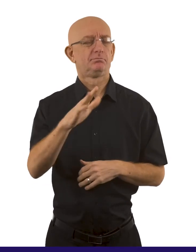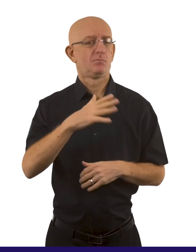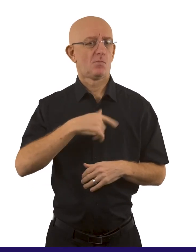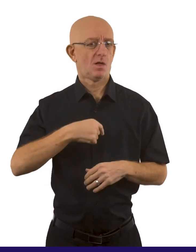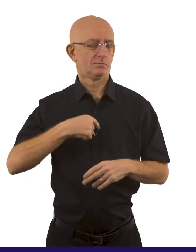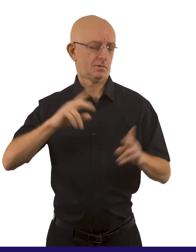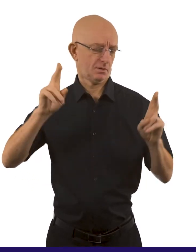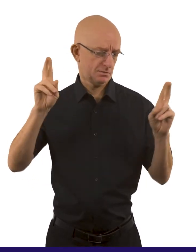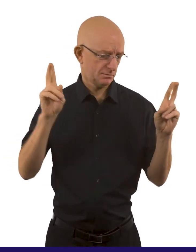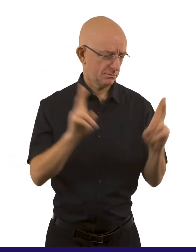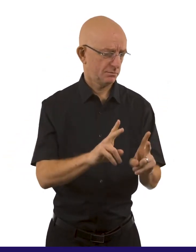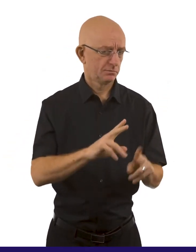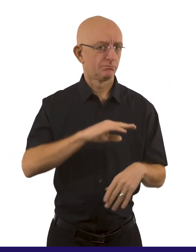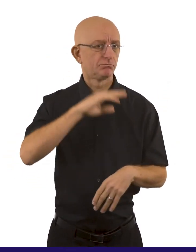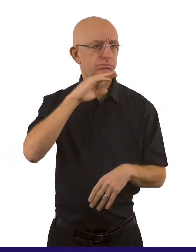A lot less.